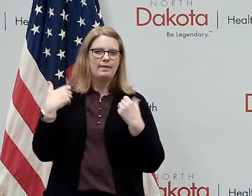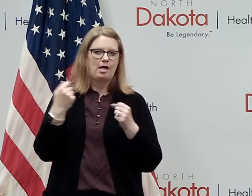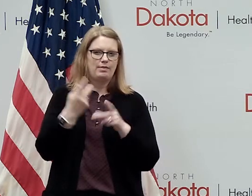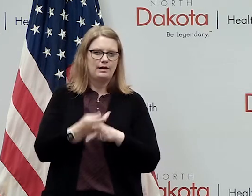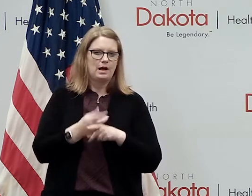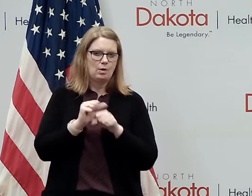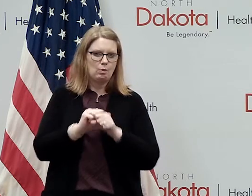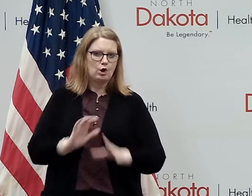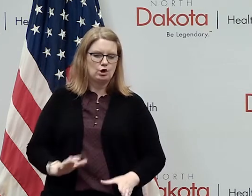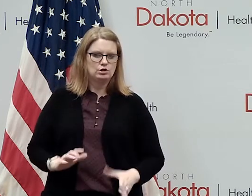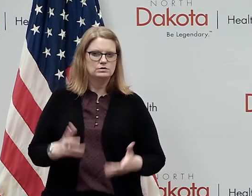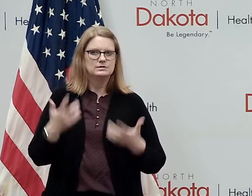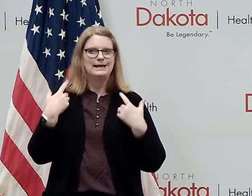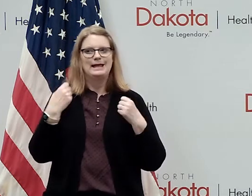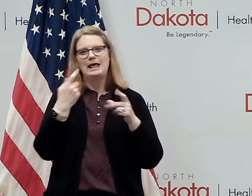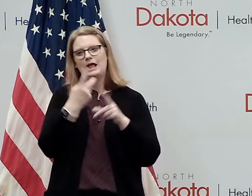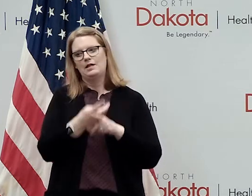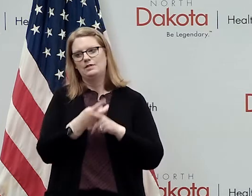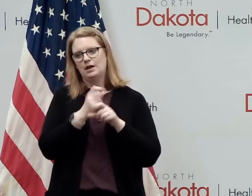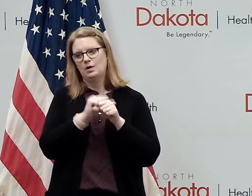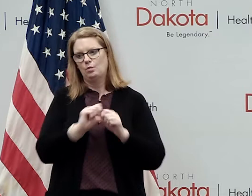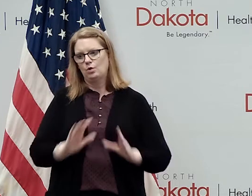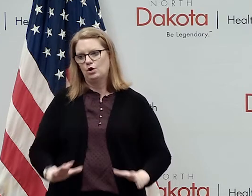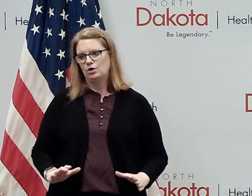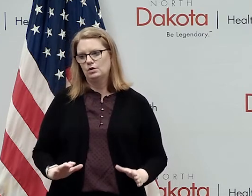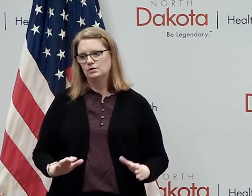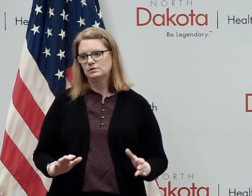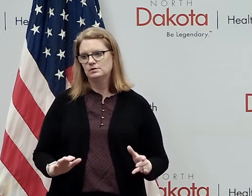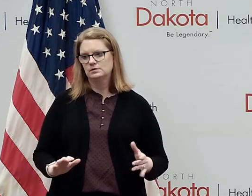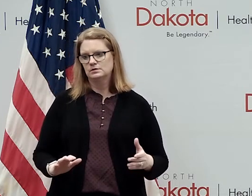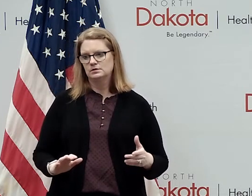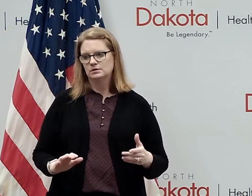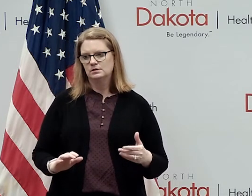And I would say healthcare workers, not